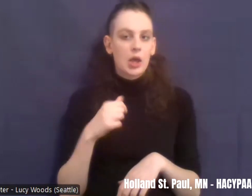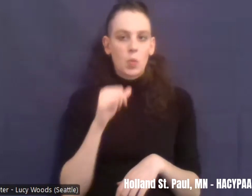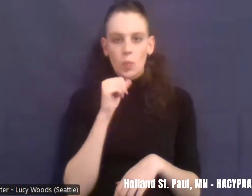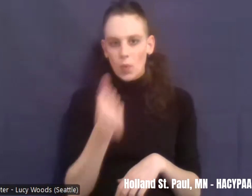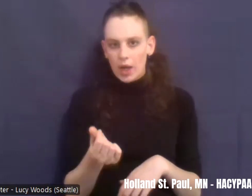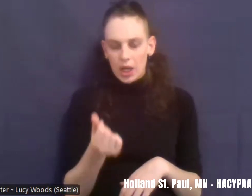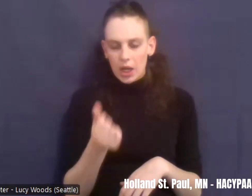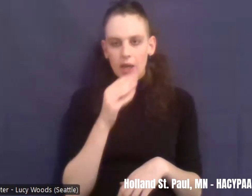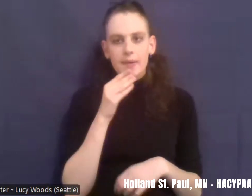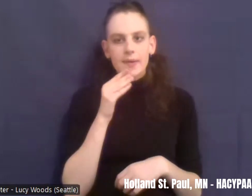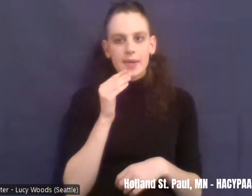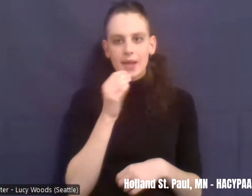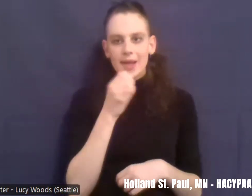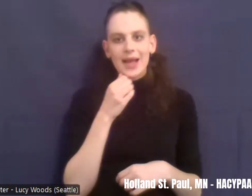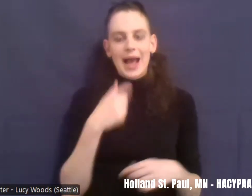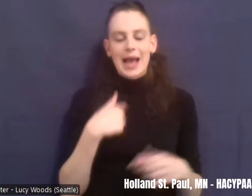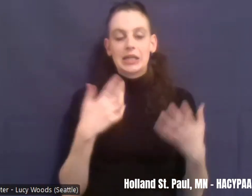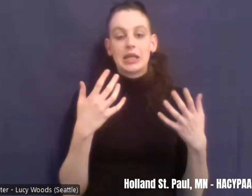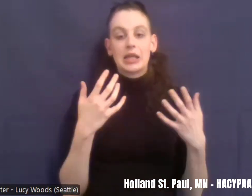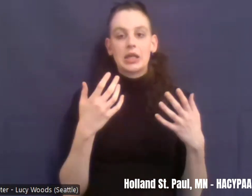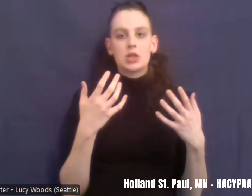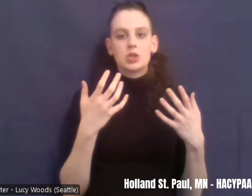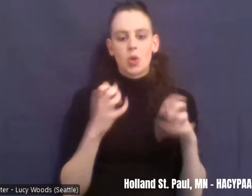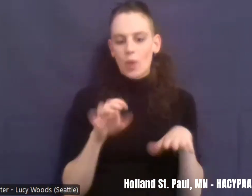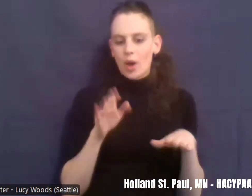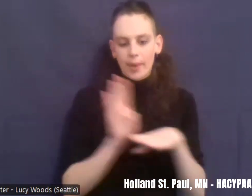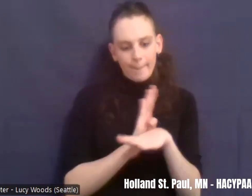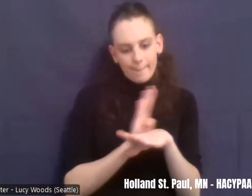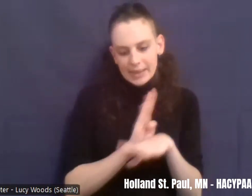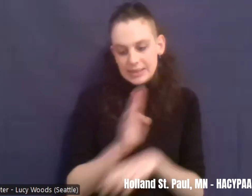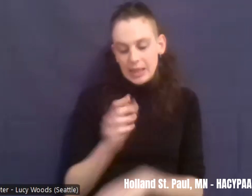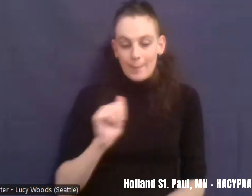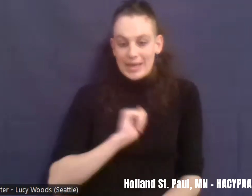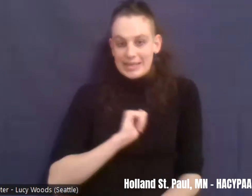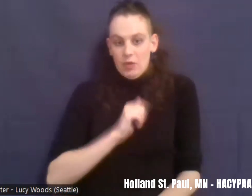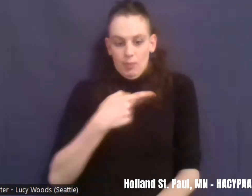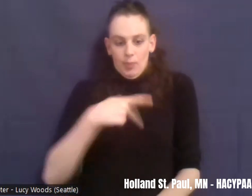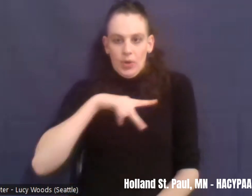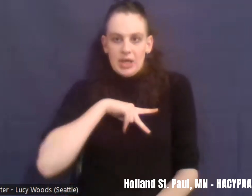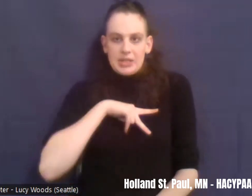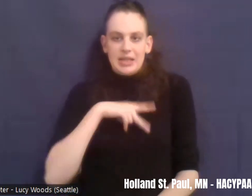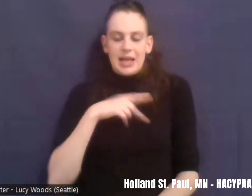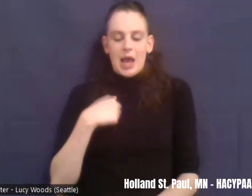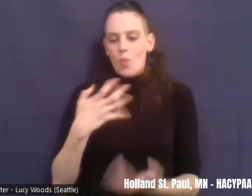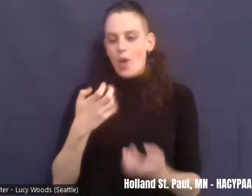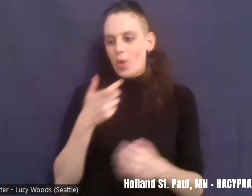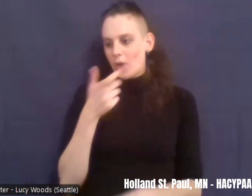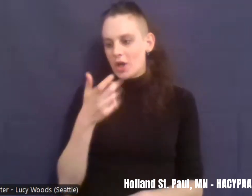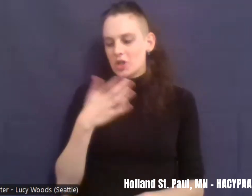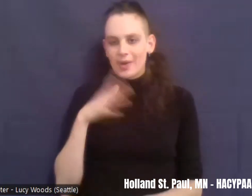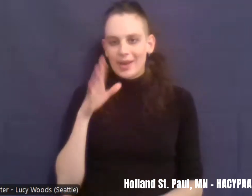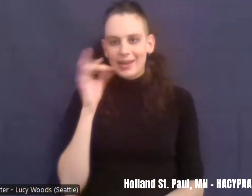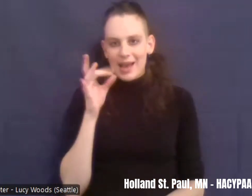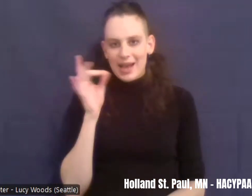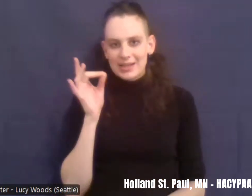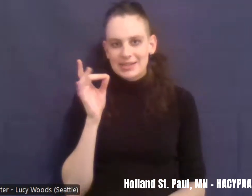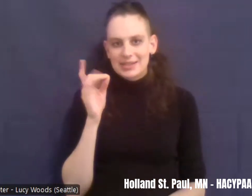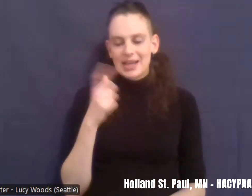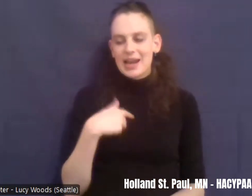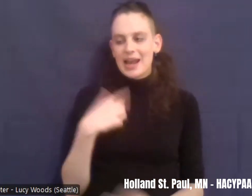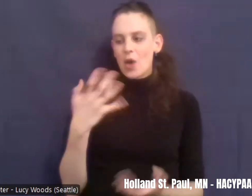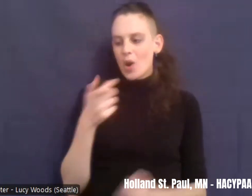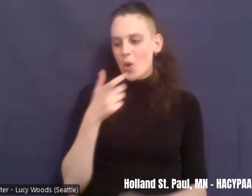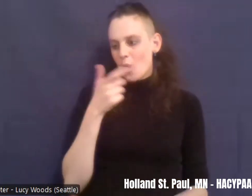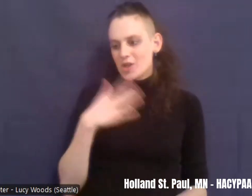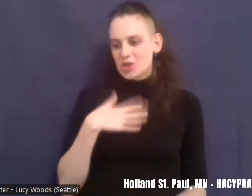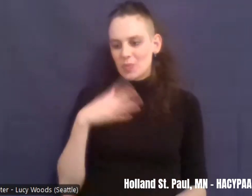that busy. Holland himself wants to like watch his cats. Like literally, like my cat the other day was just watching the rain, and I was like, I could watch my cat watch the